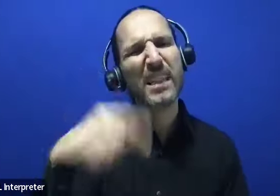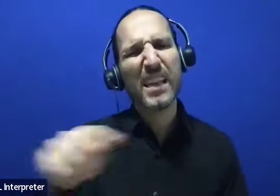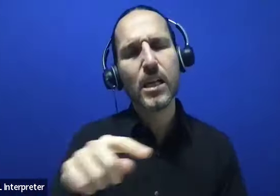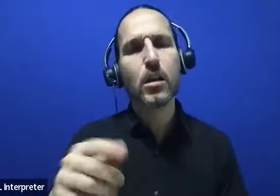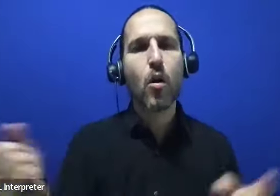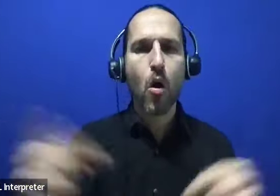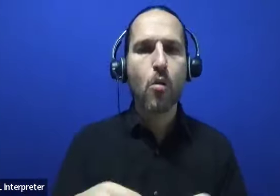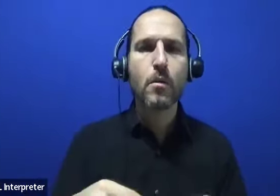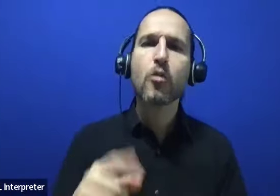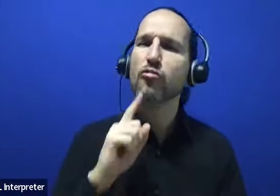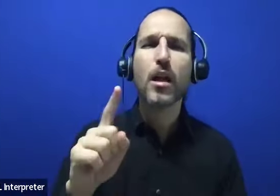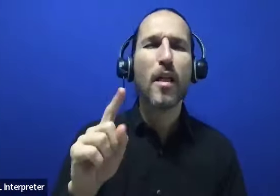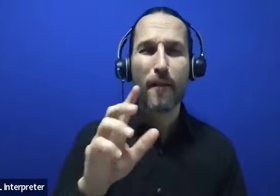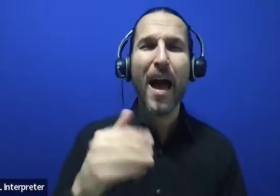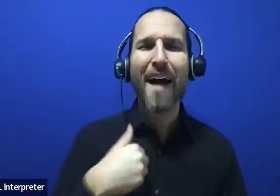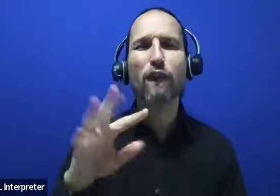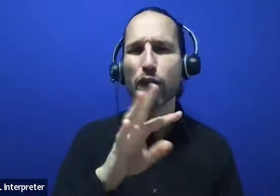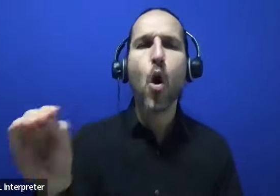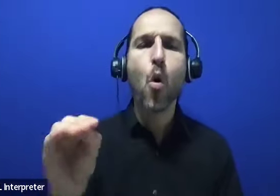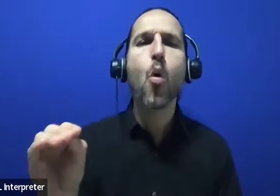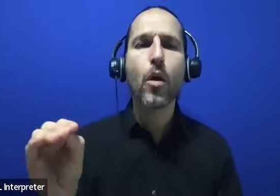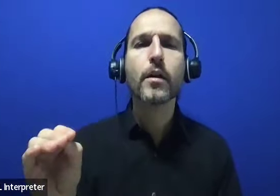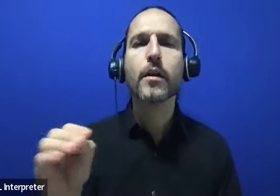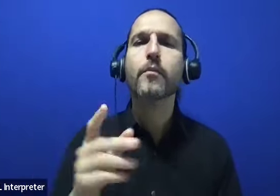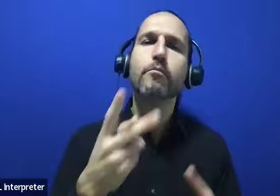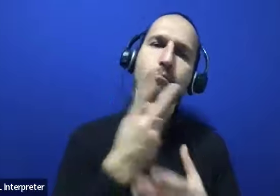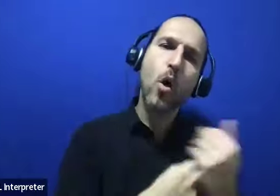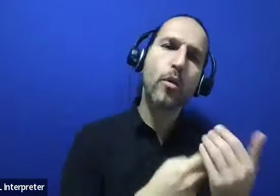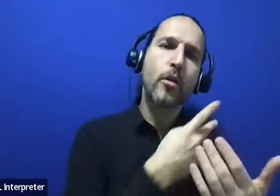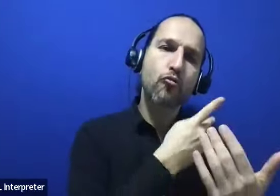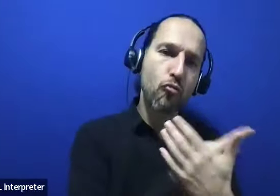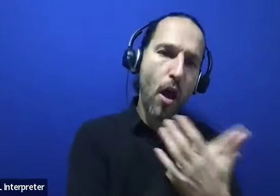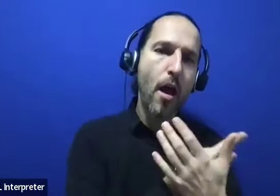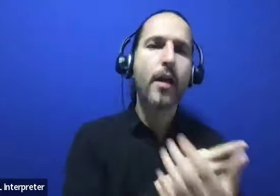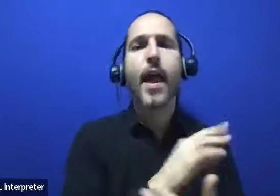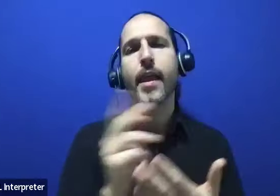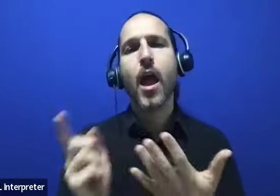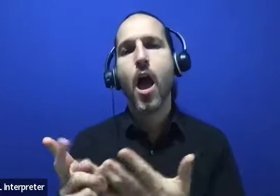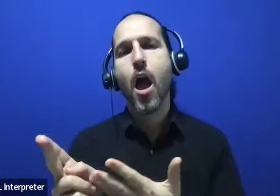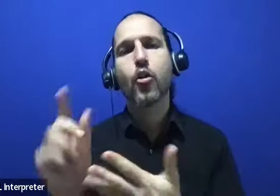were over 40 I had in the lab, graduate students and undergraduate students over the years.